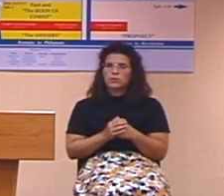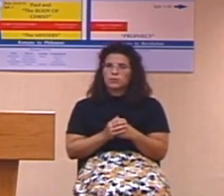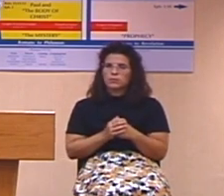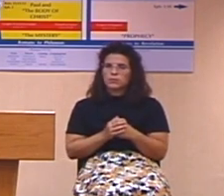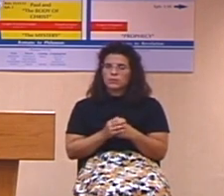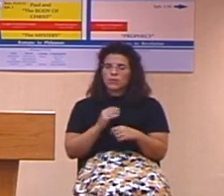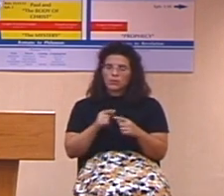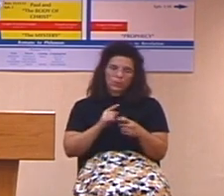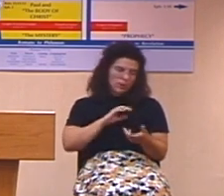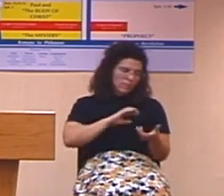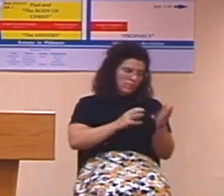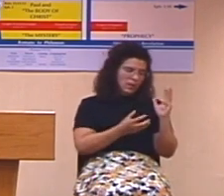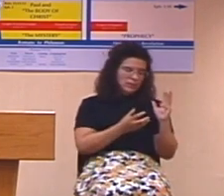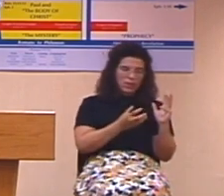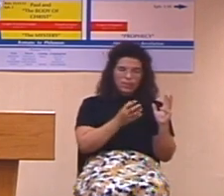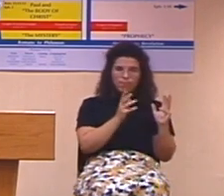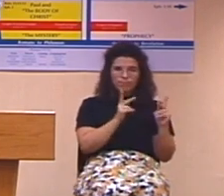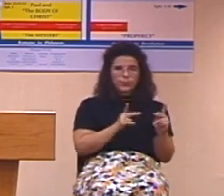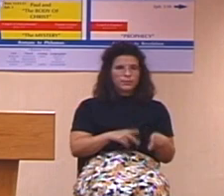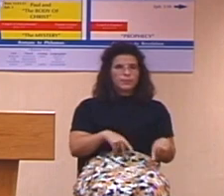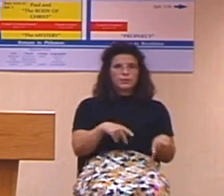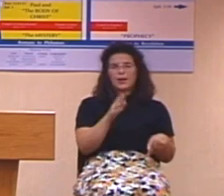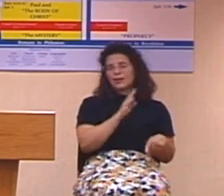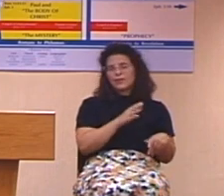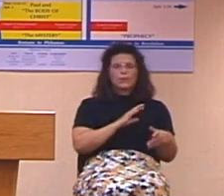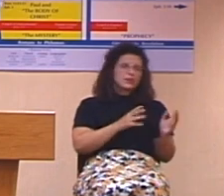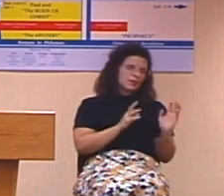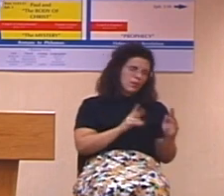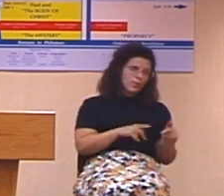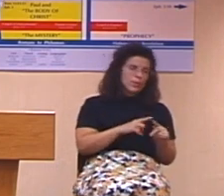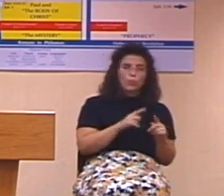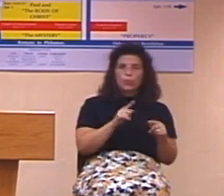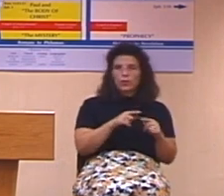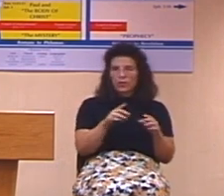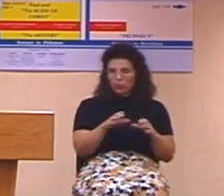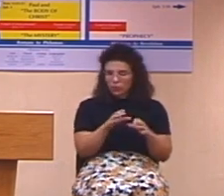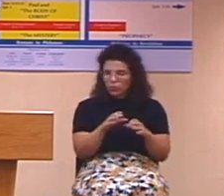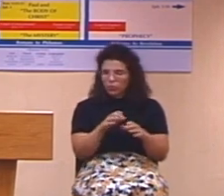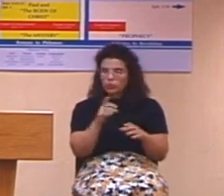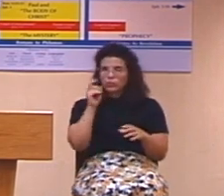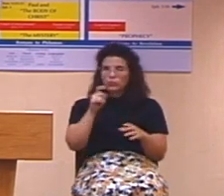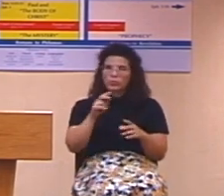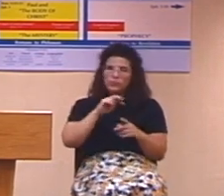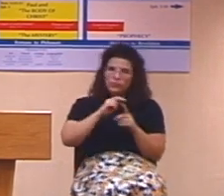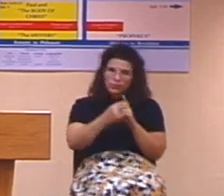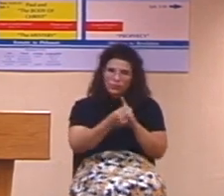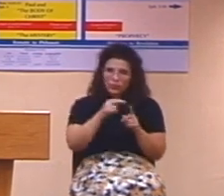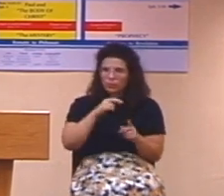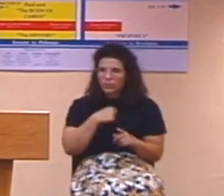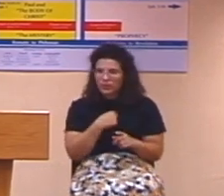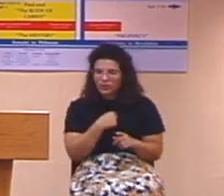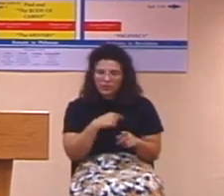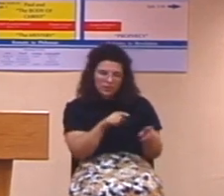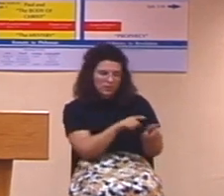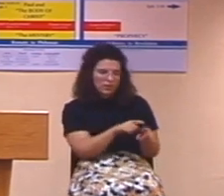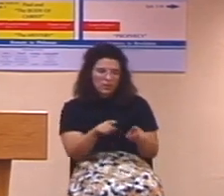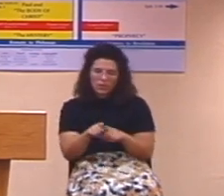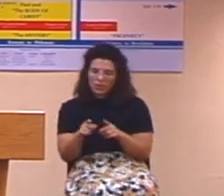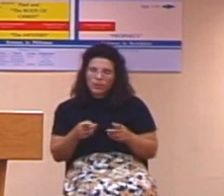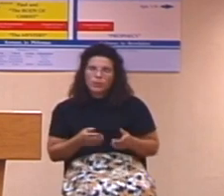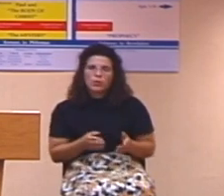And when I mess up, I never mess up. But when I do, you know how she is to view me? Same way.